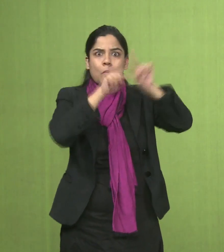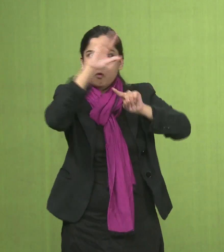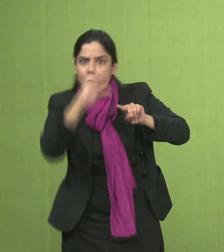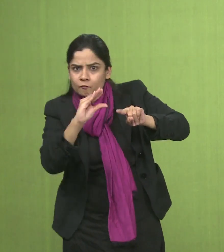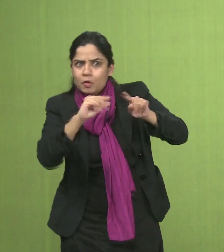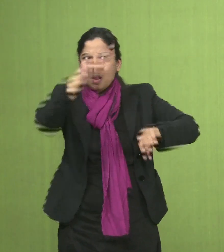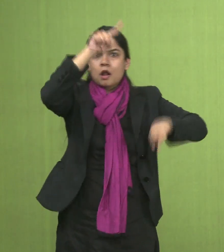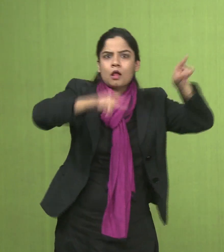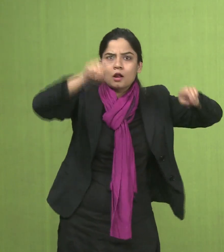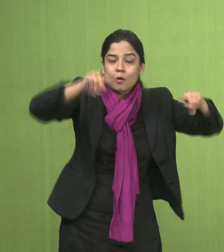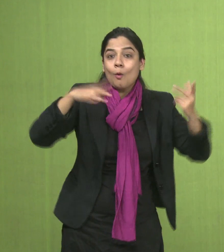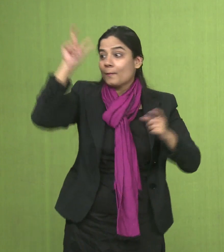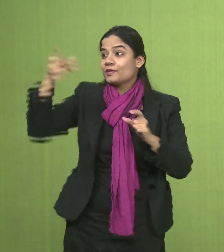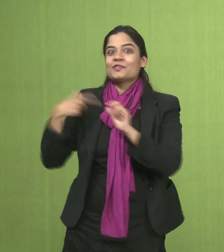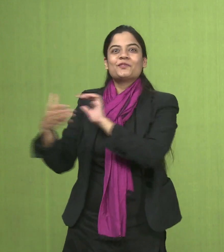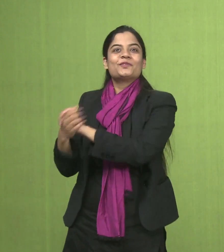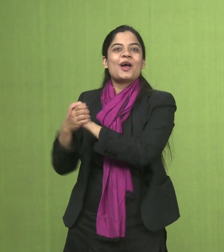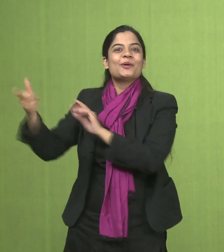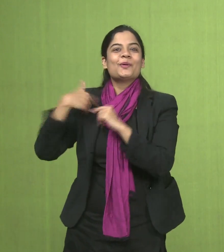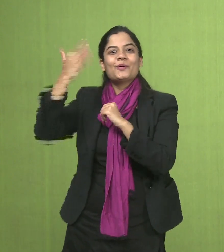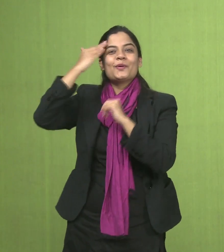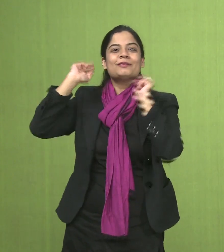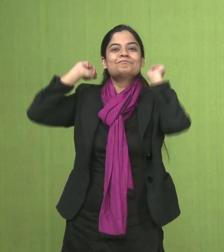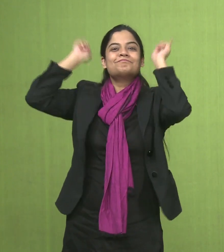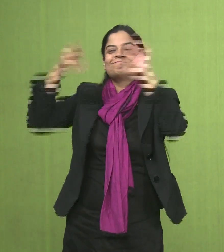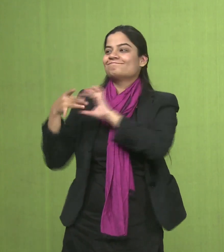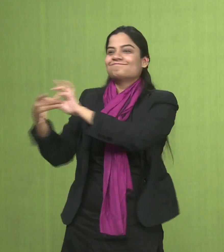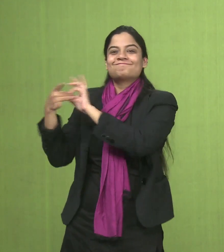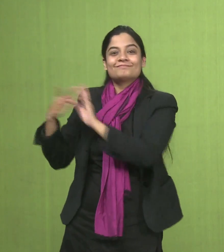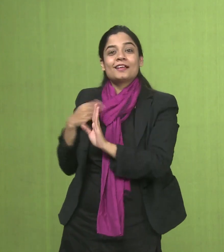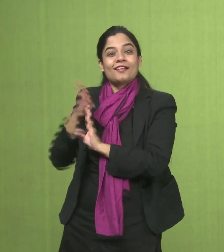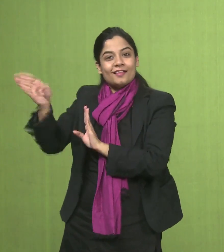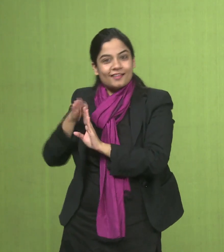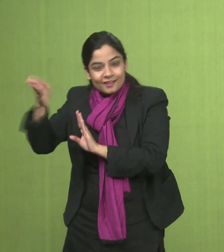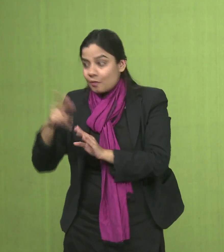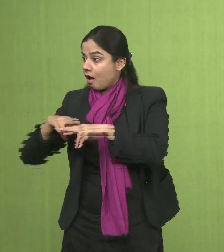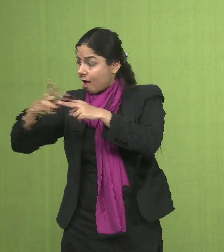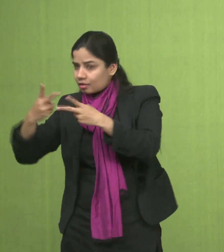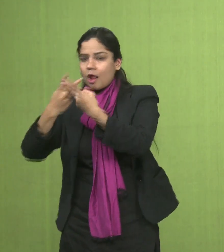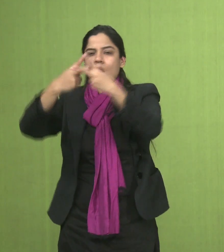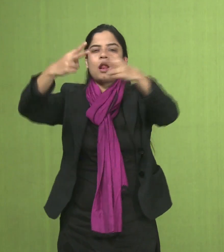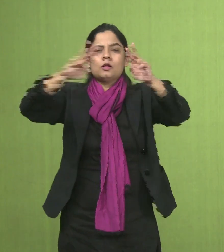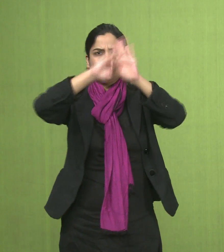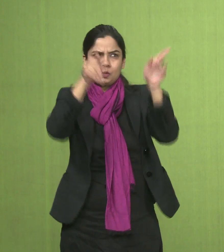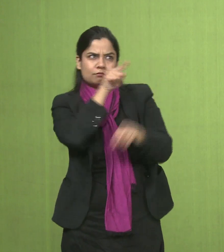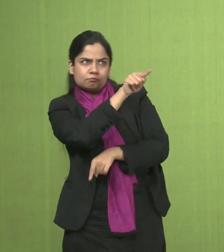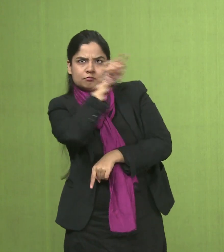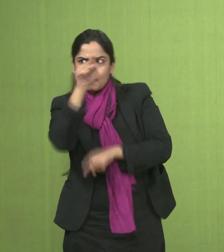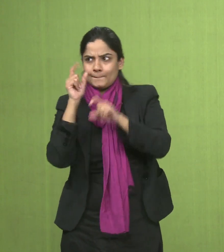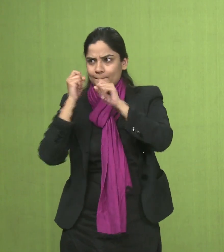retail store when there is a sale going on, or you want to buy from a friend or a cooperative that you have been buying from a lot of